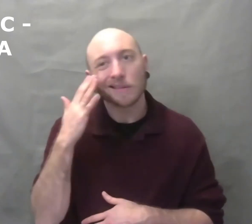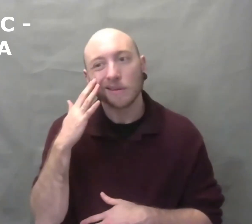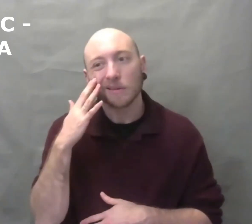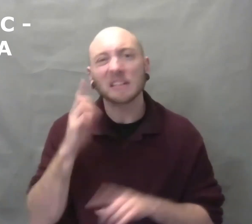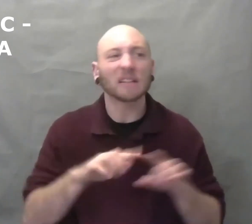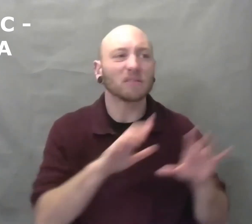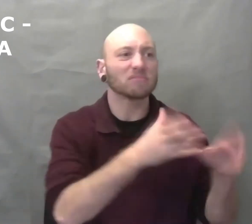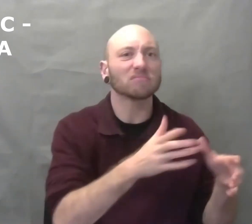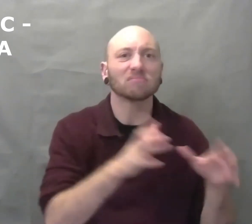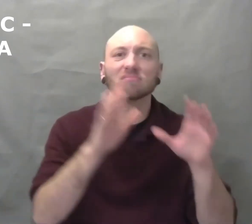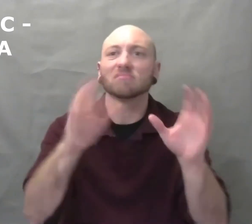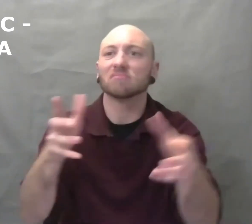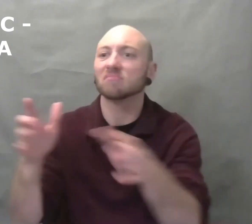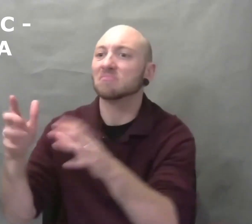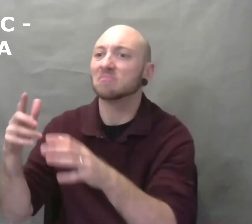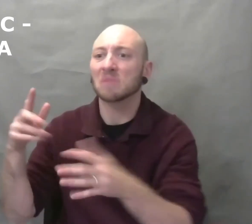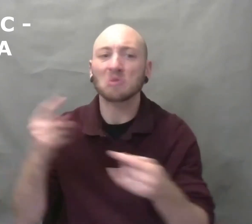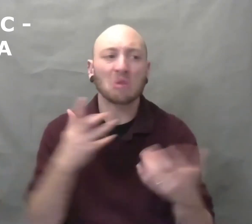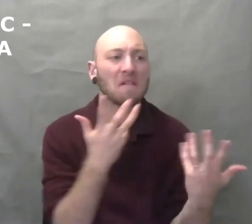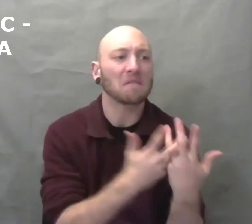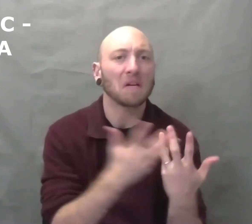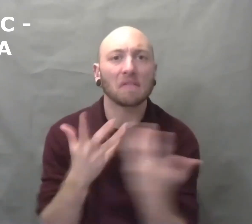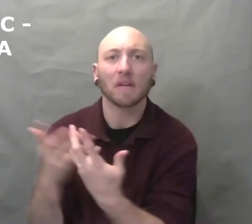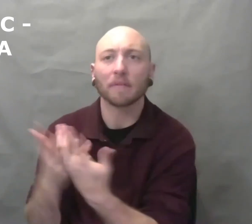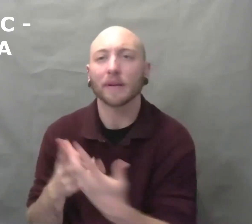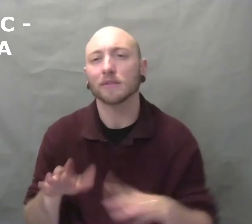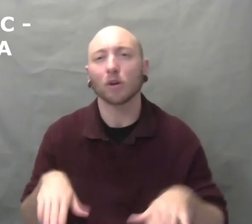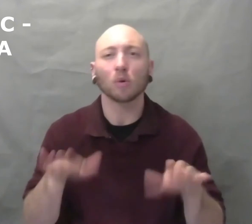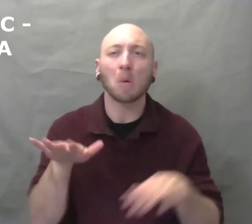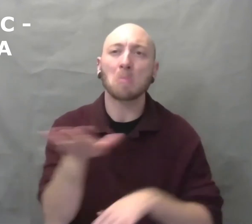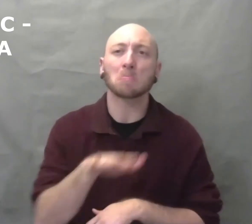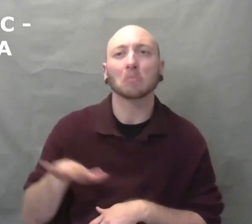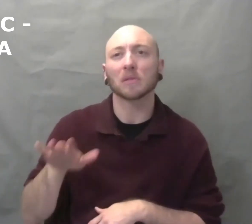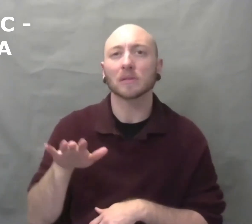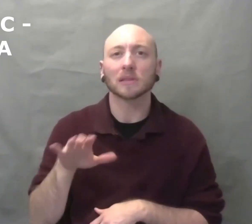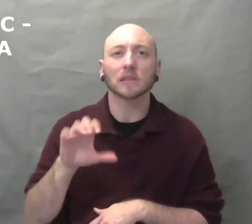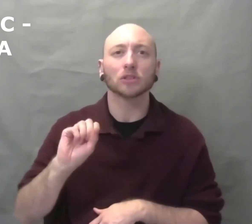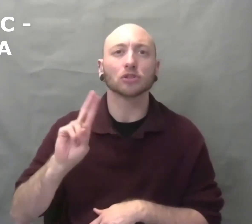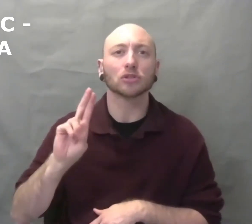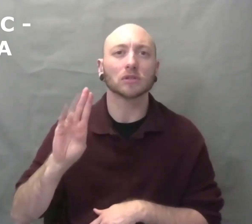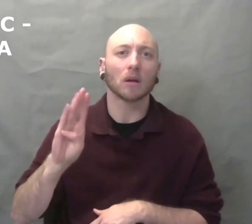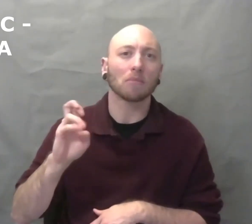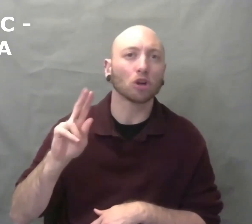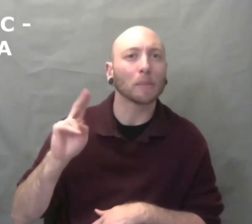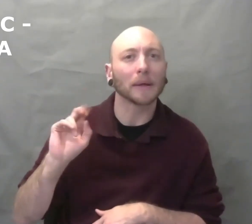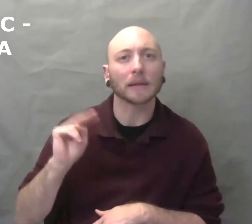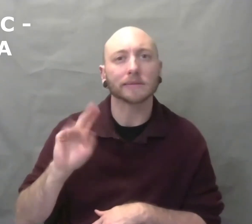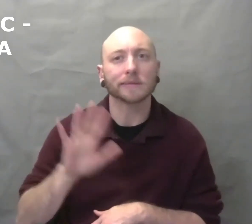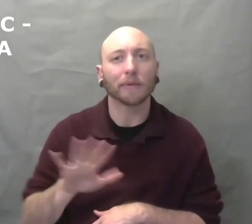in a pretty, I guess, it's suburban area, but we had the bad element, we had the good element, and I was friends on both sides. I always try to fit